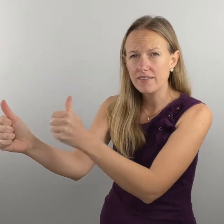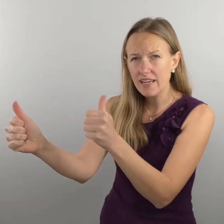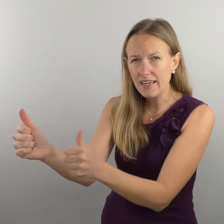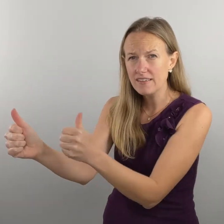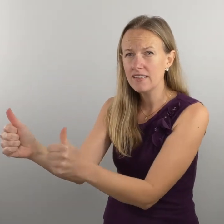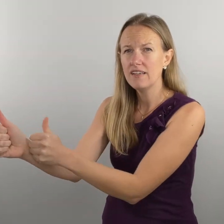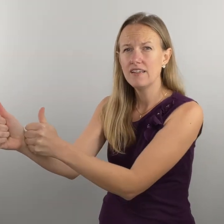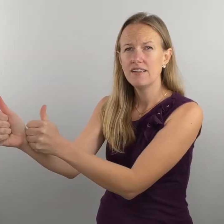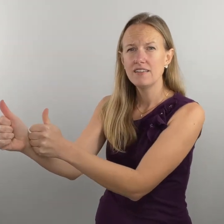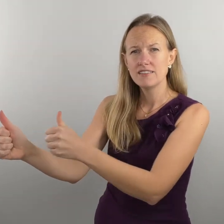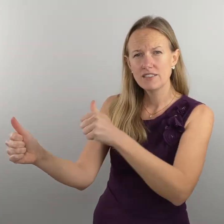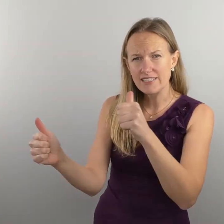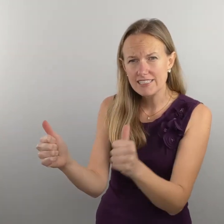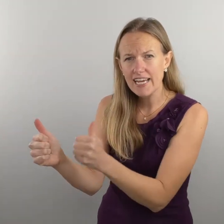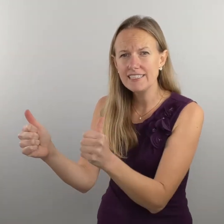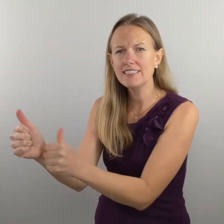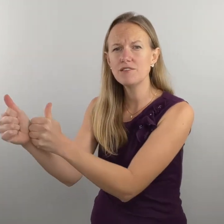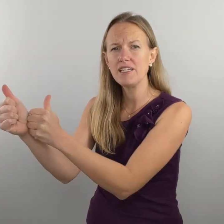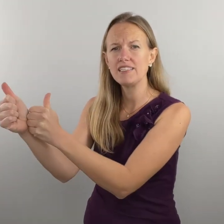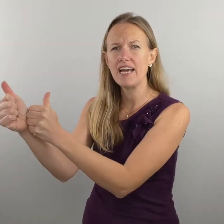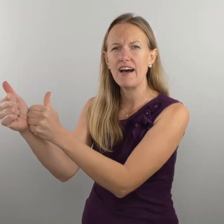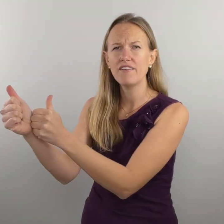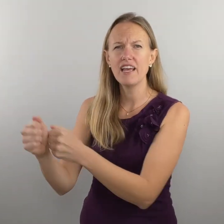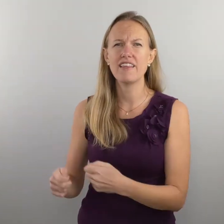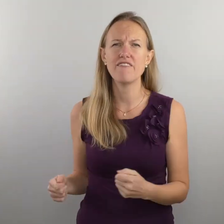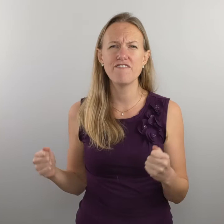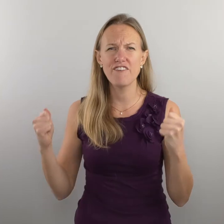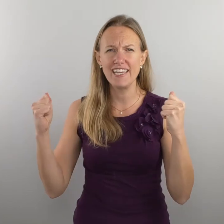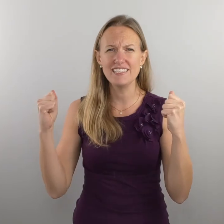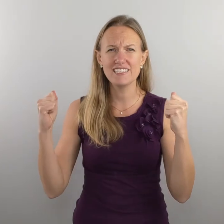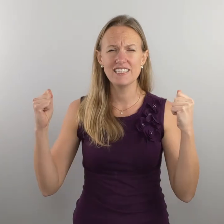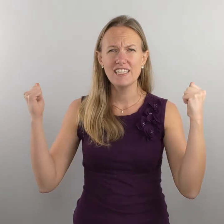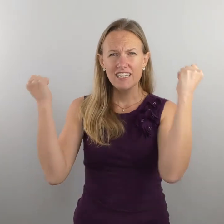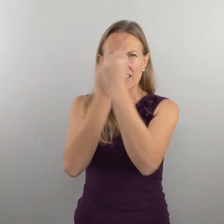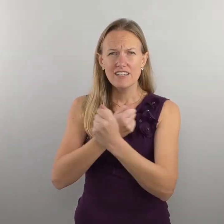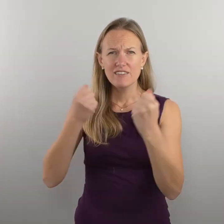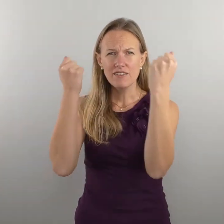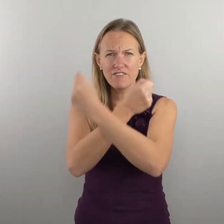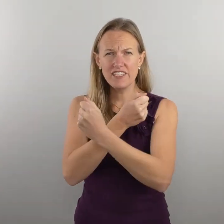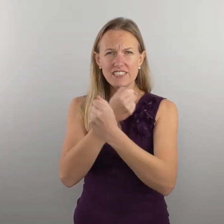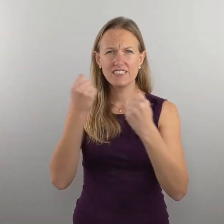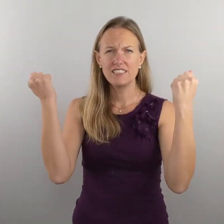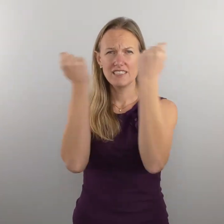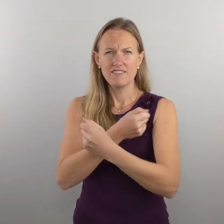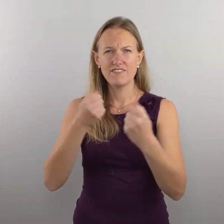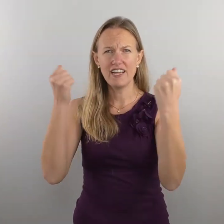okay? So it chases me down and then fights with fists,